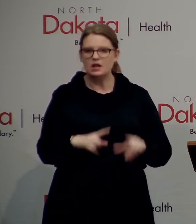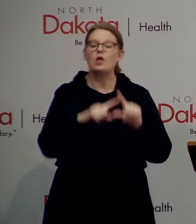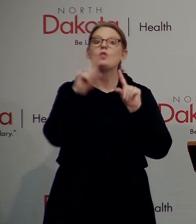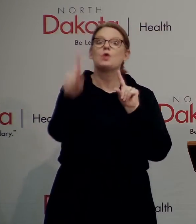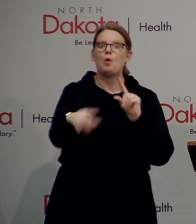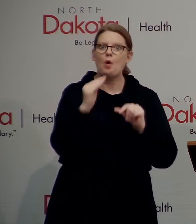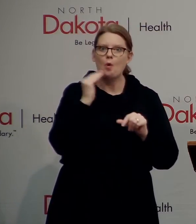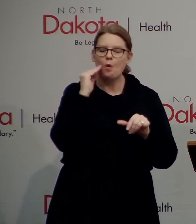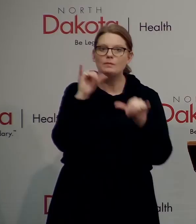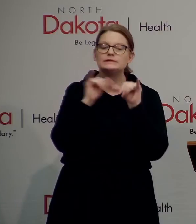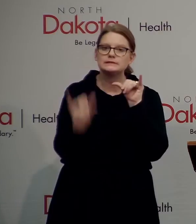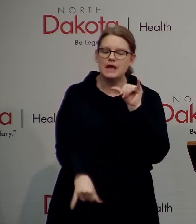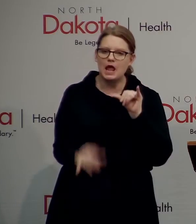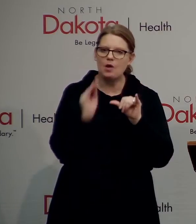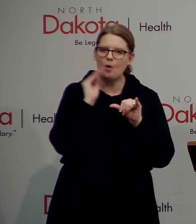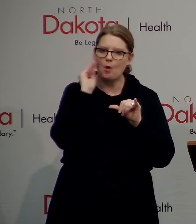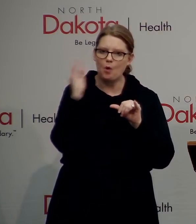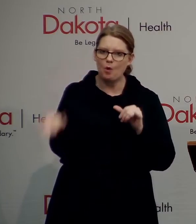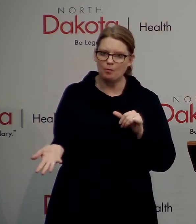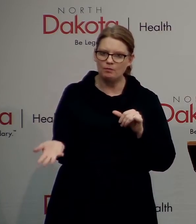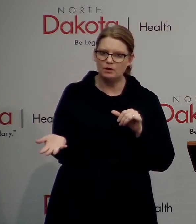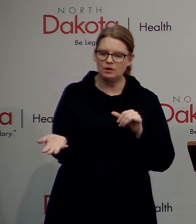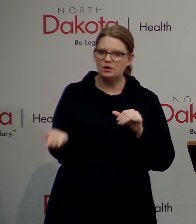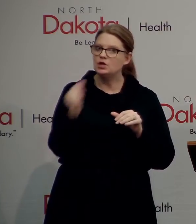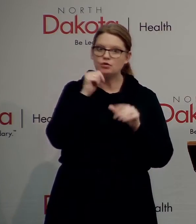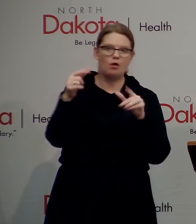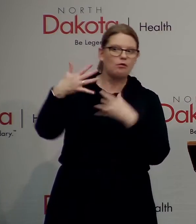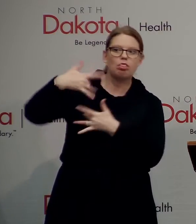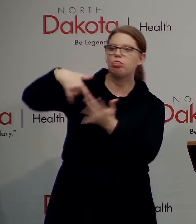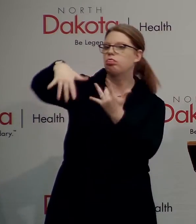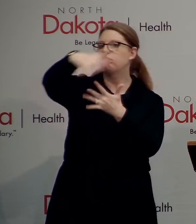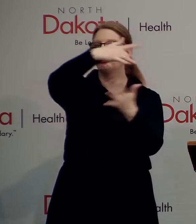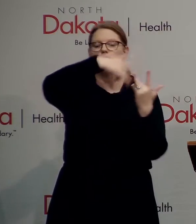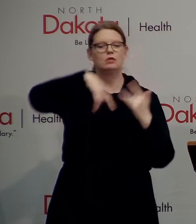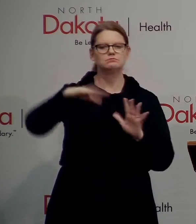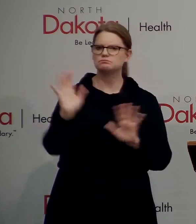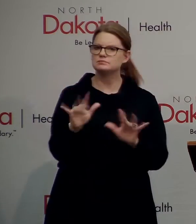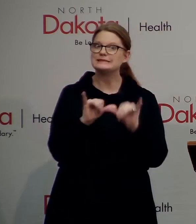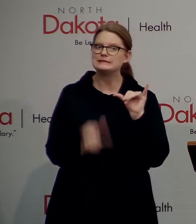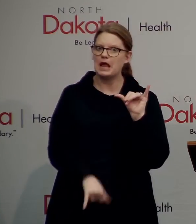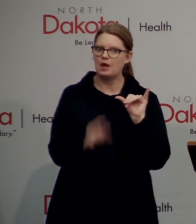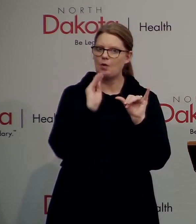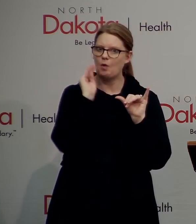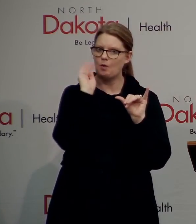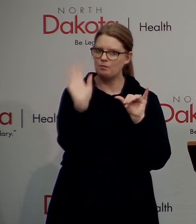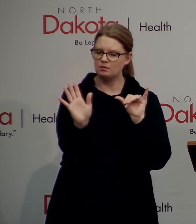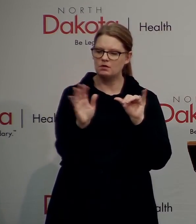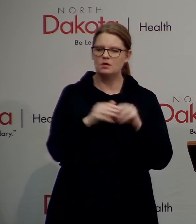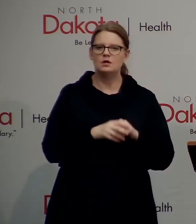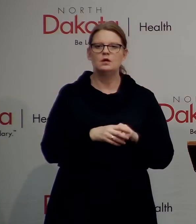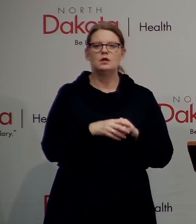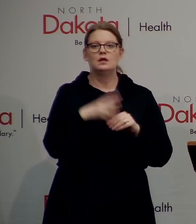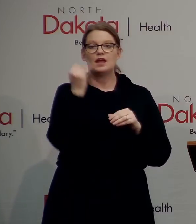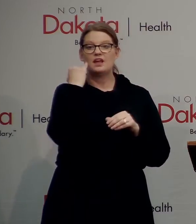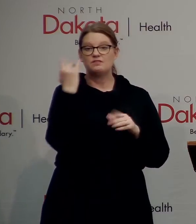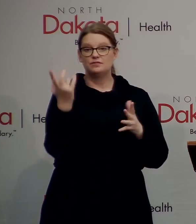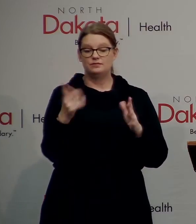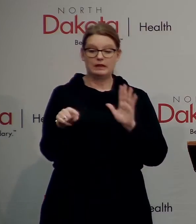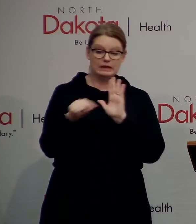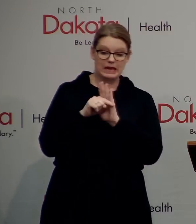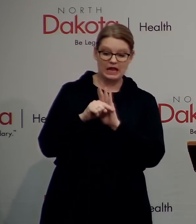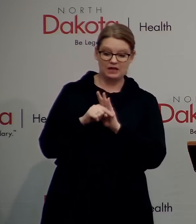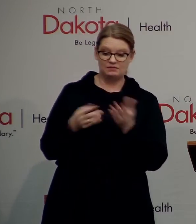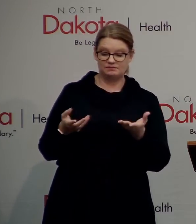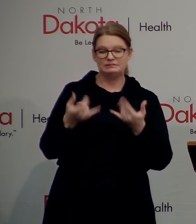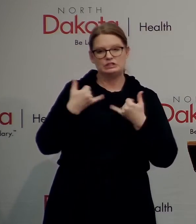Stay home. That is where you belong until you get your test results. And if they come back negative, you're